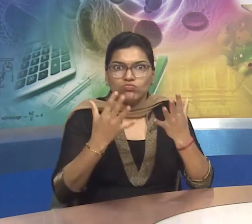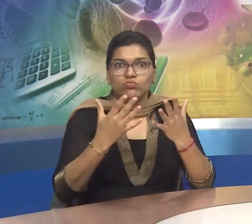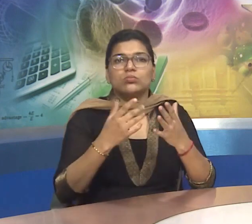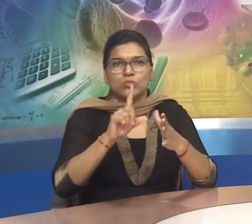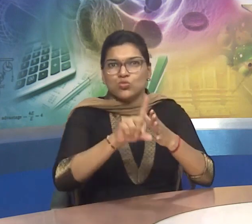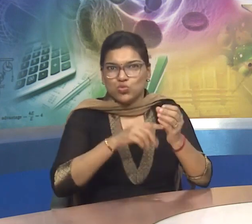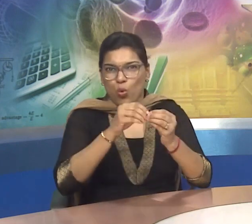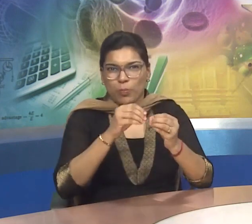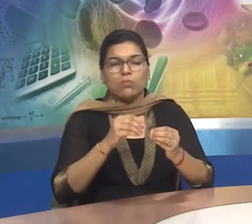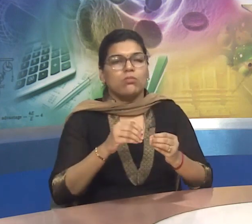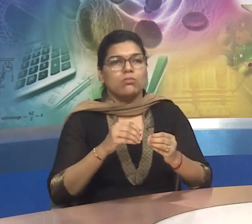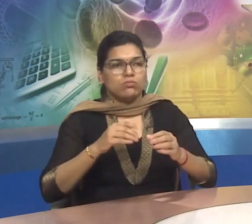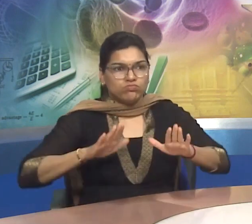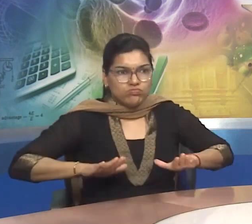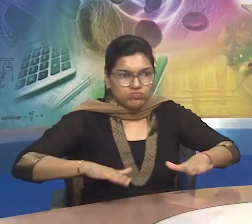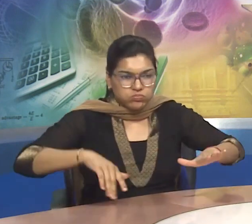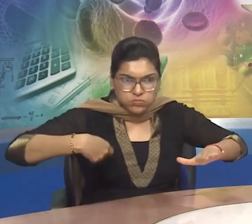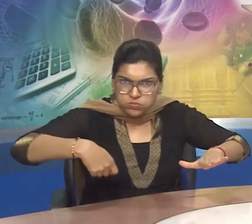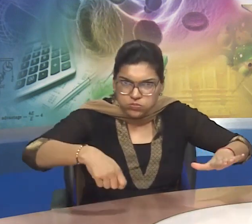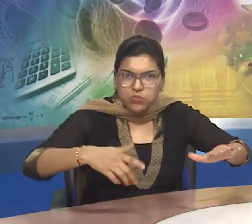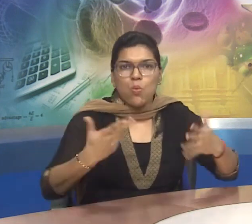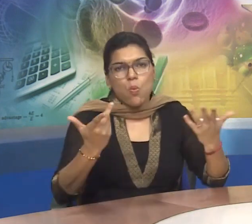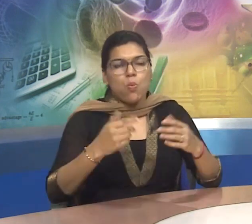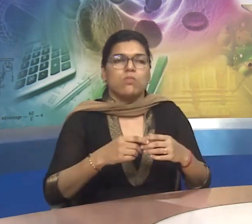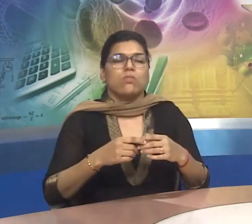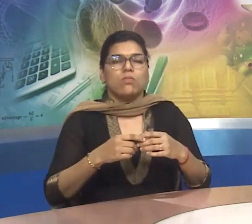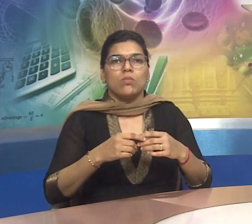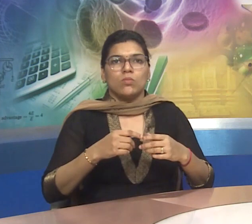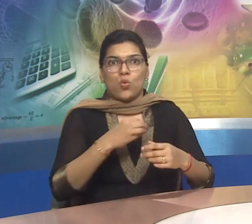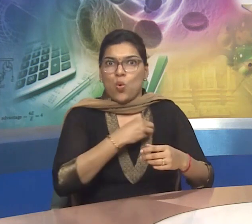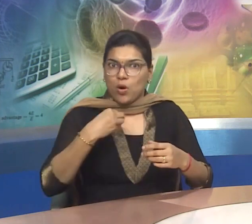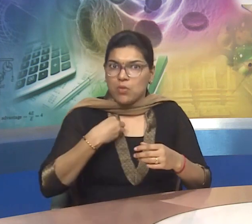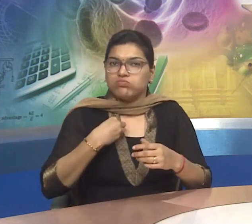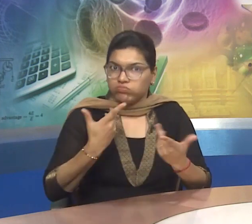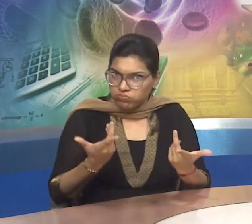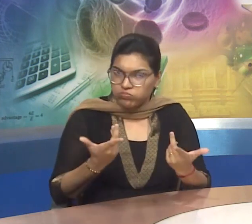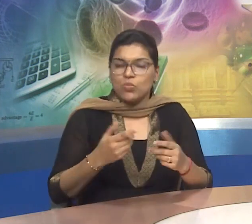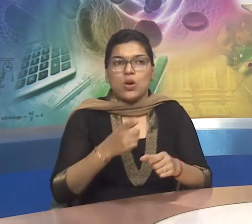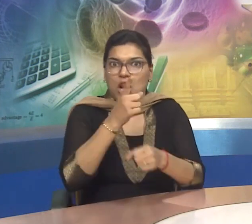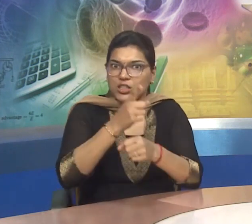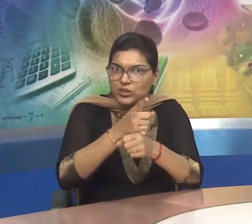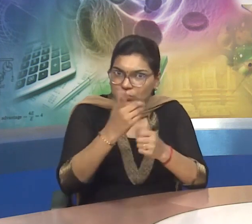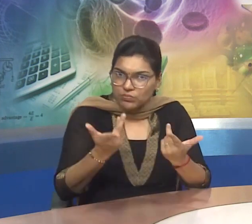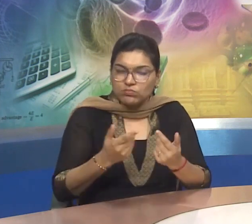There are different professions like tailor job or doctor,